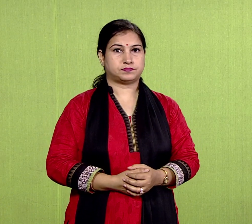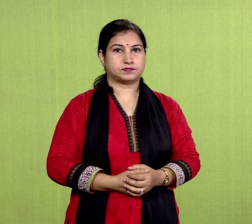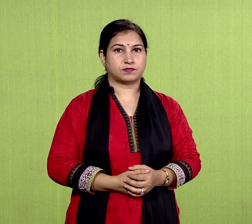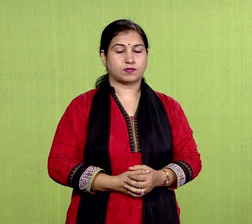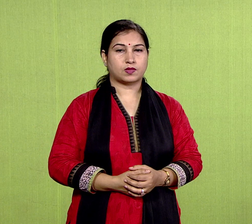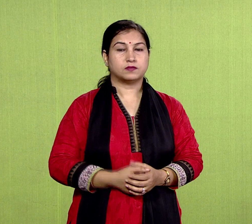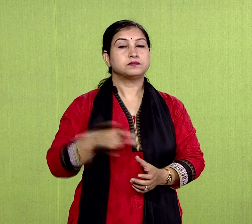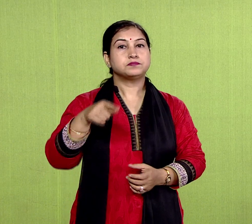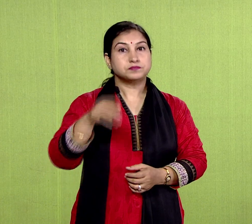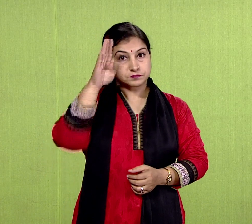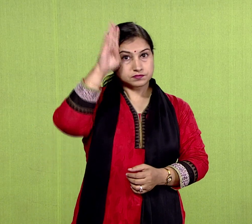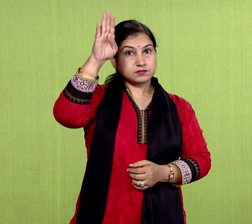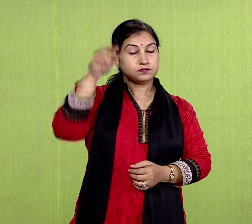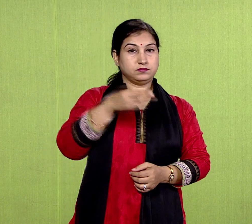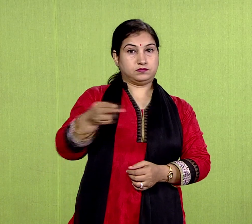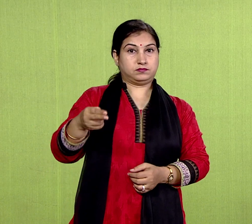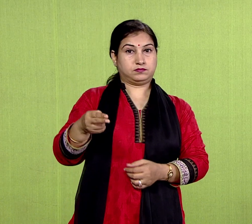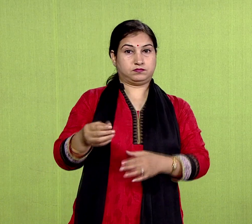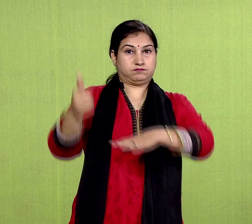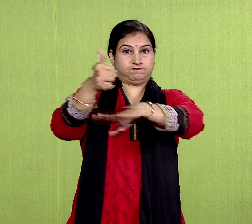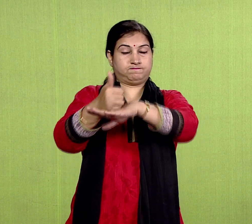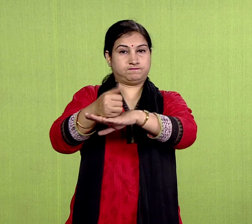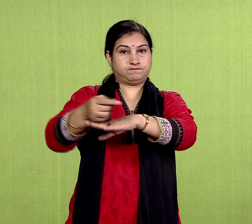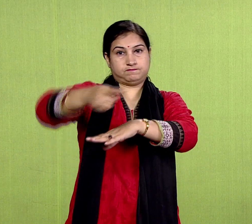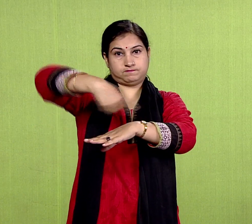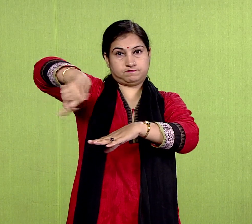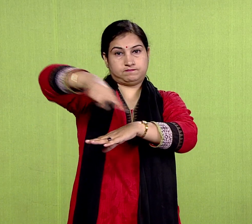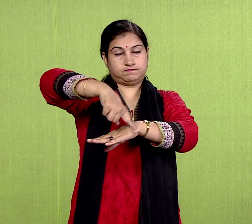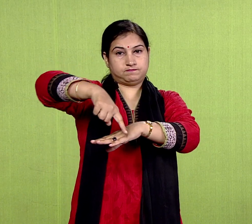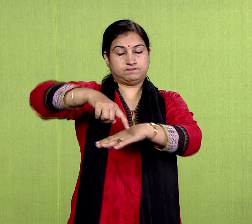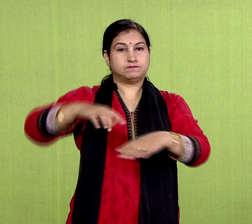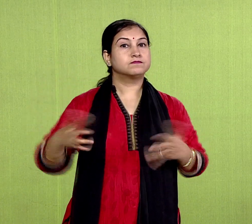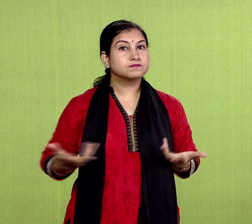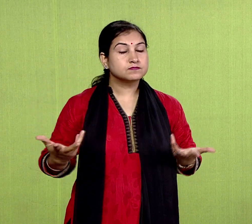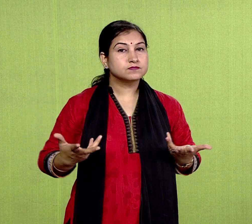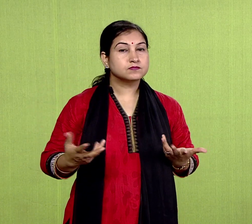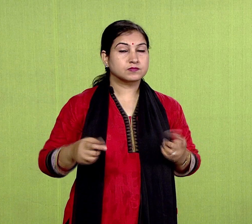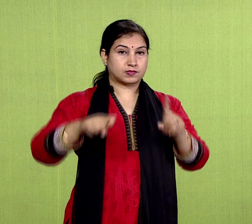The great ruler of the Kushana dynasty was Kanishka.